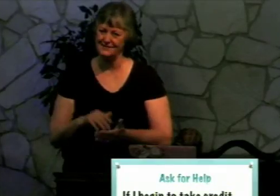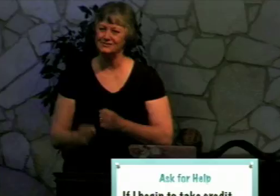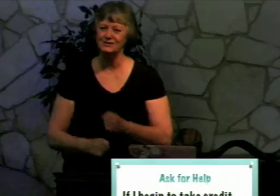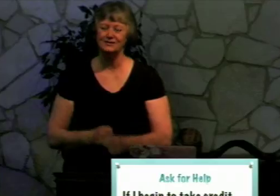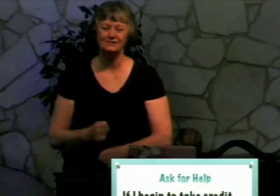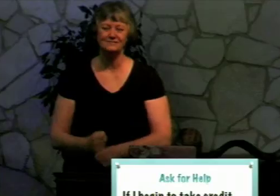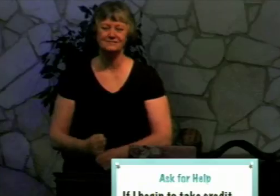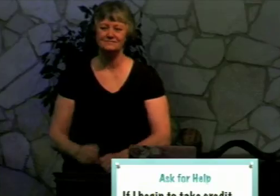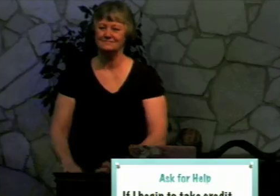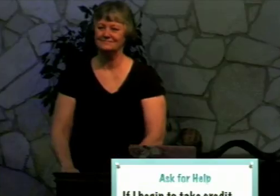2,000 years,